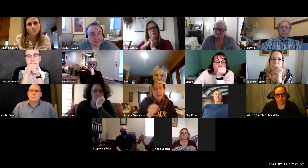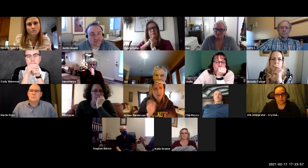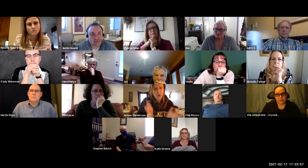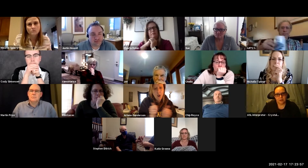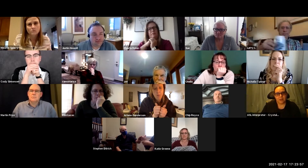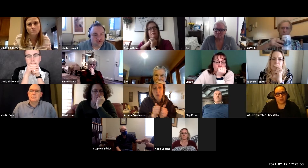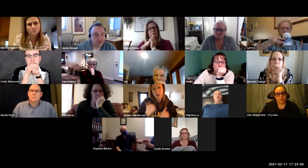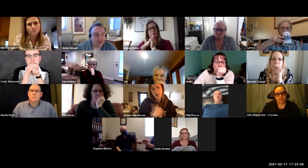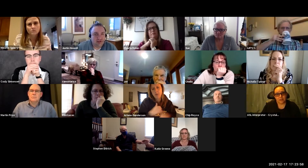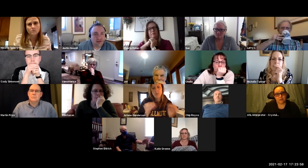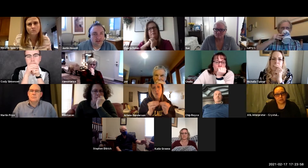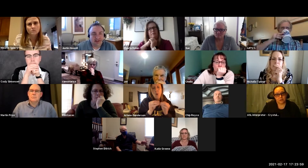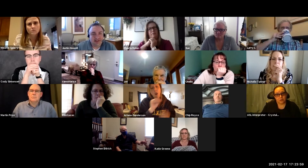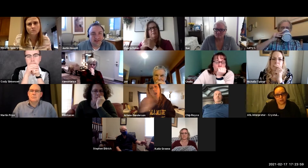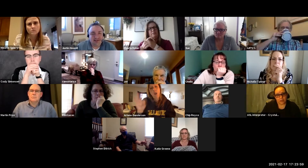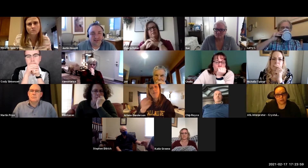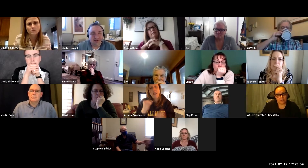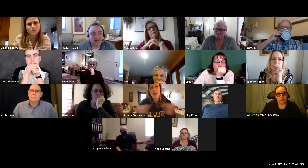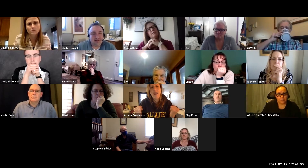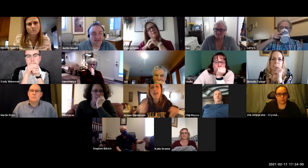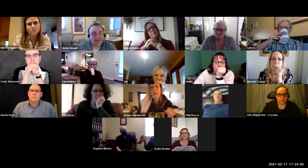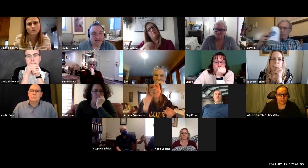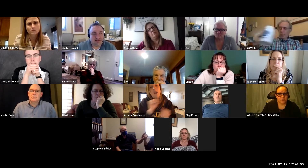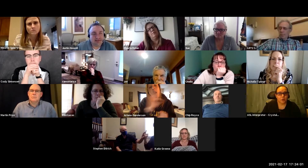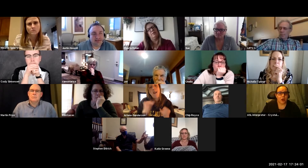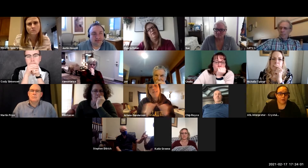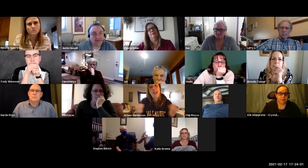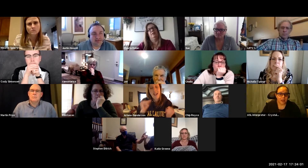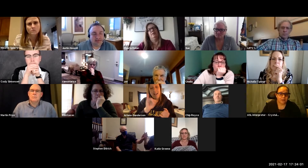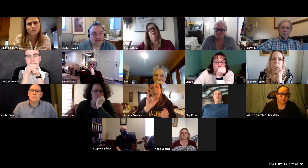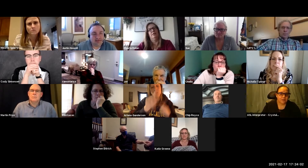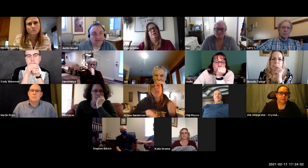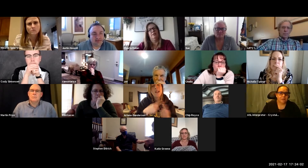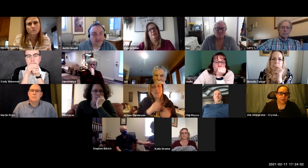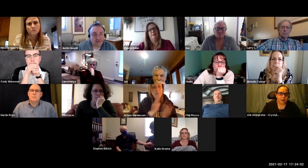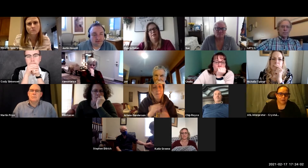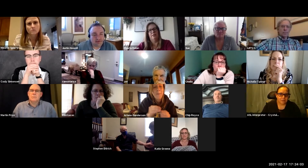deafblind community. I understand that you're angry and talk to us more offline,